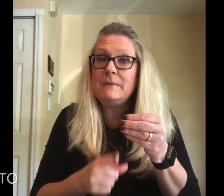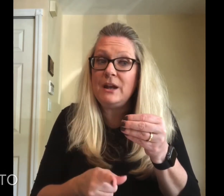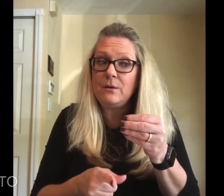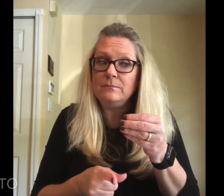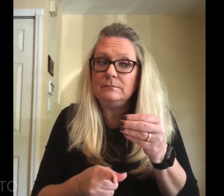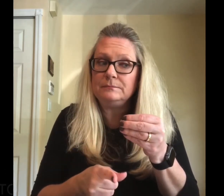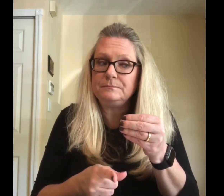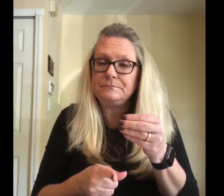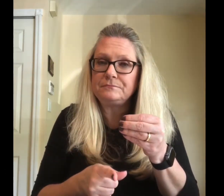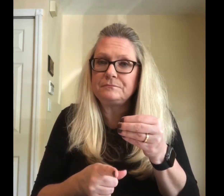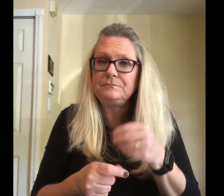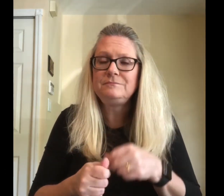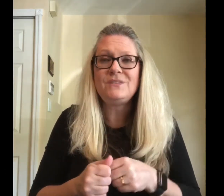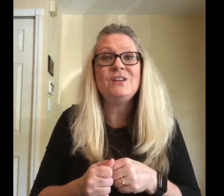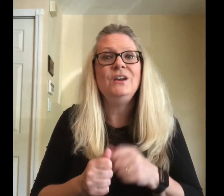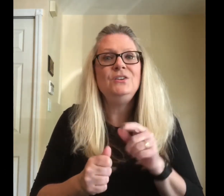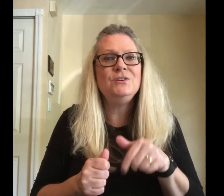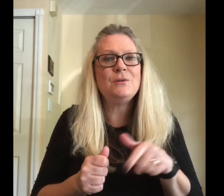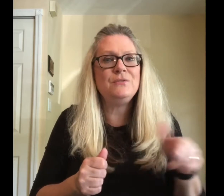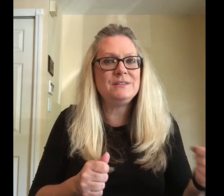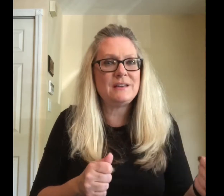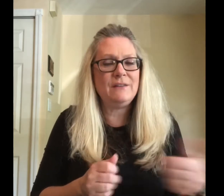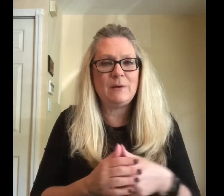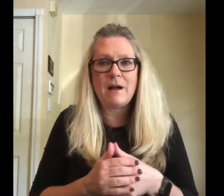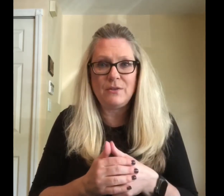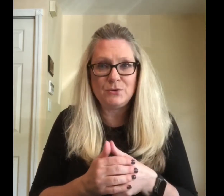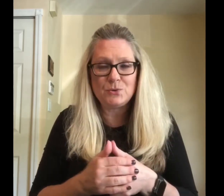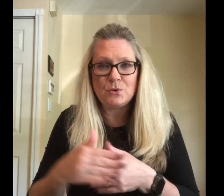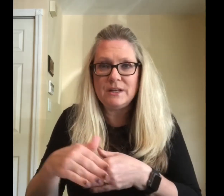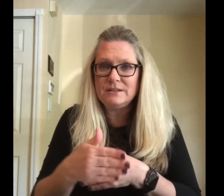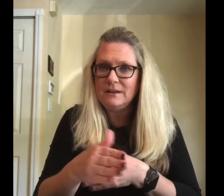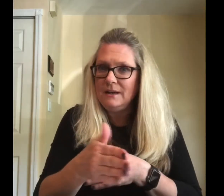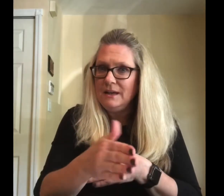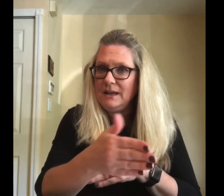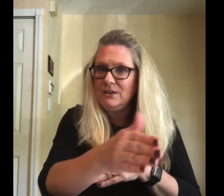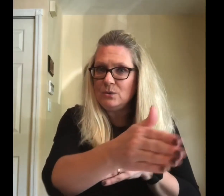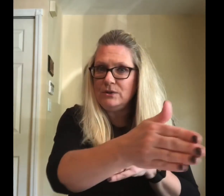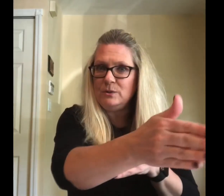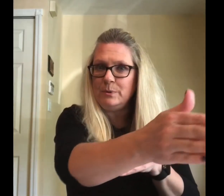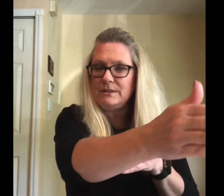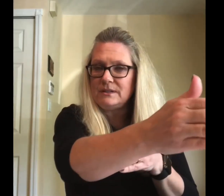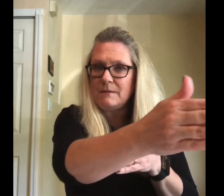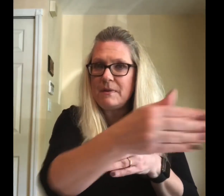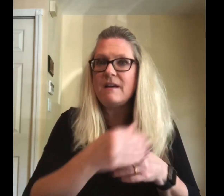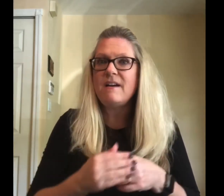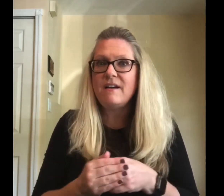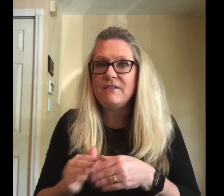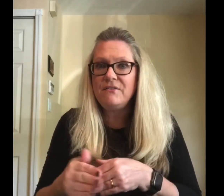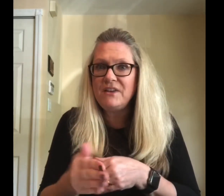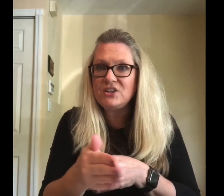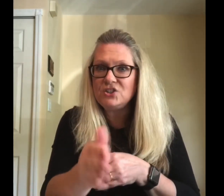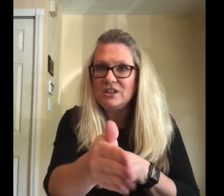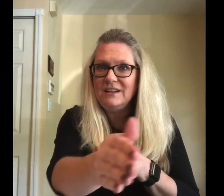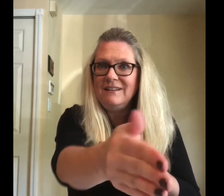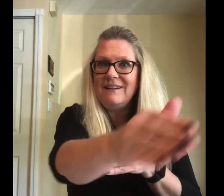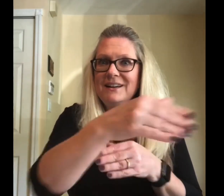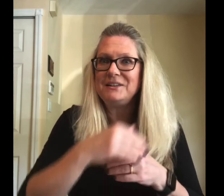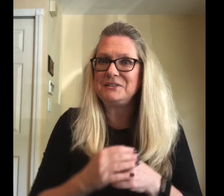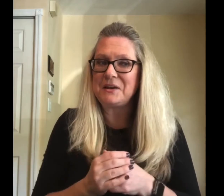Tomato. You know this sign from other stories. He's going to put some fish on his